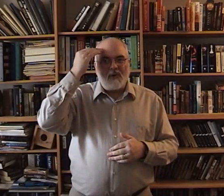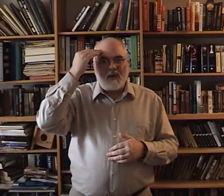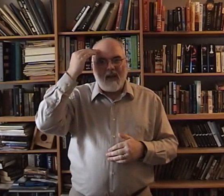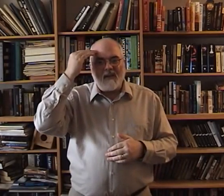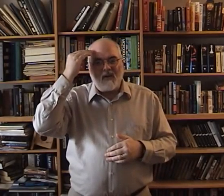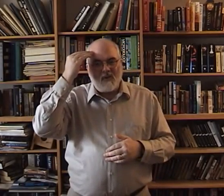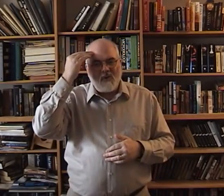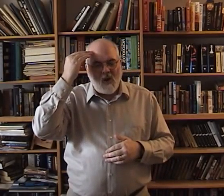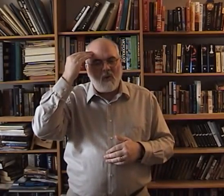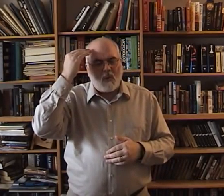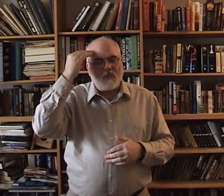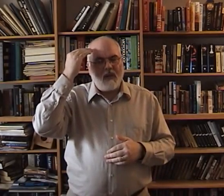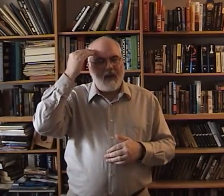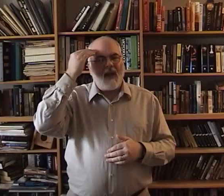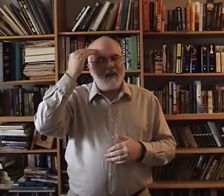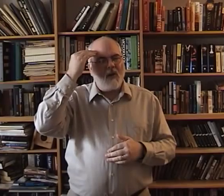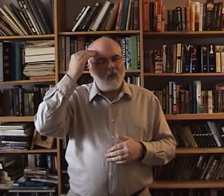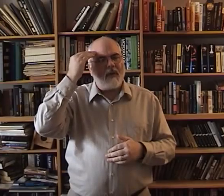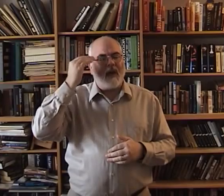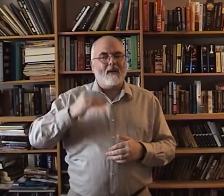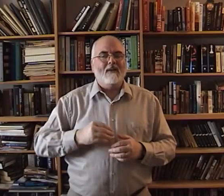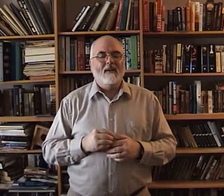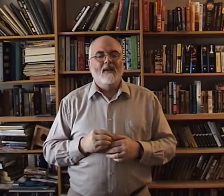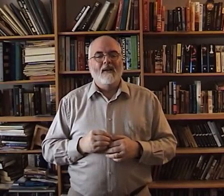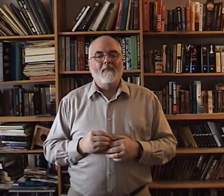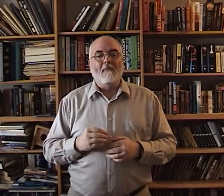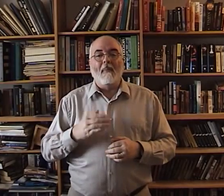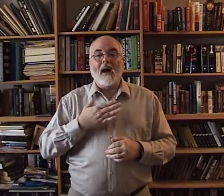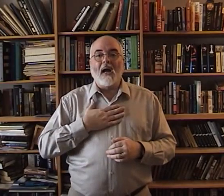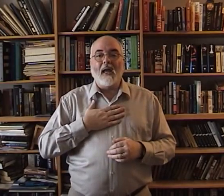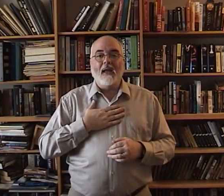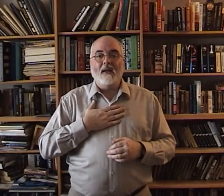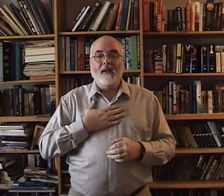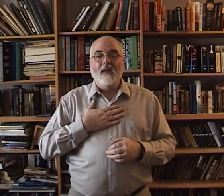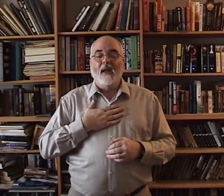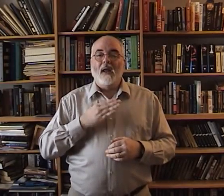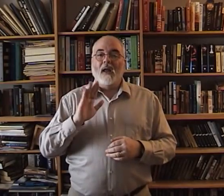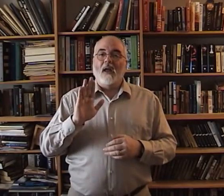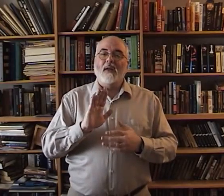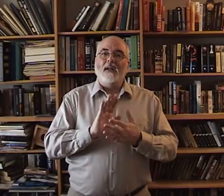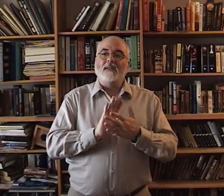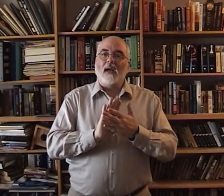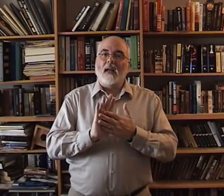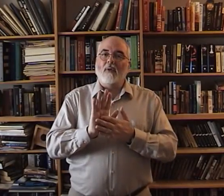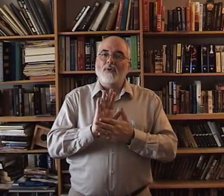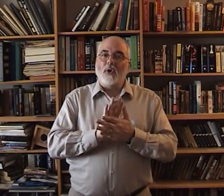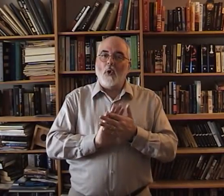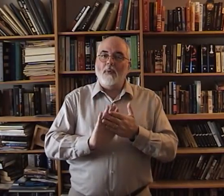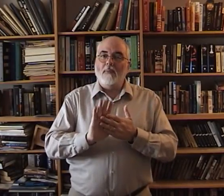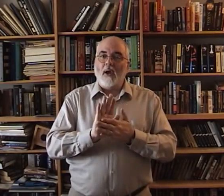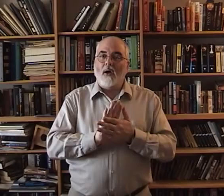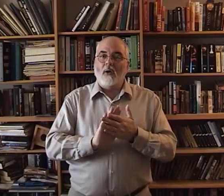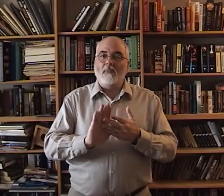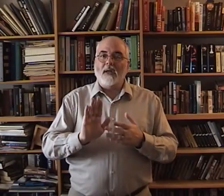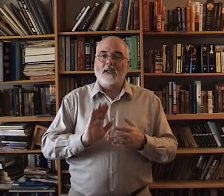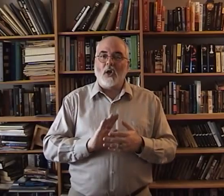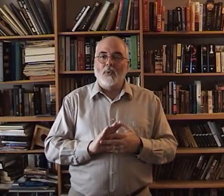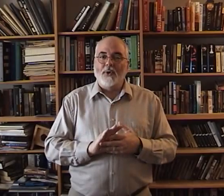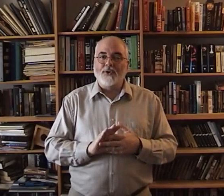your head here and go, no, yeah, I know that. My, in sign language, an open palm is ownership,